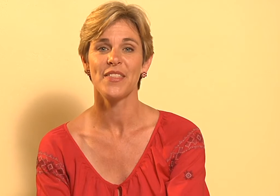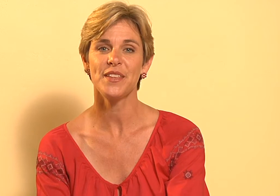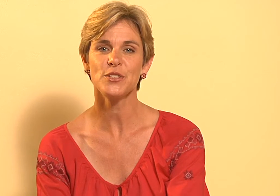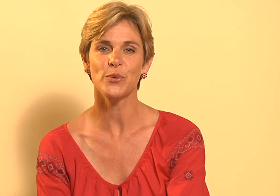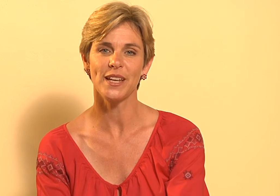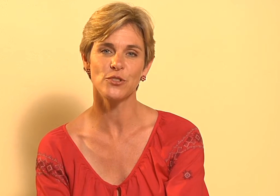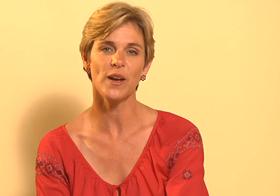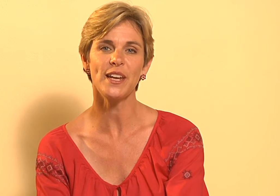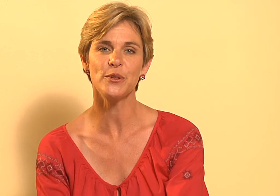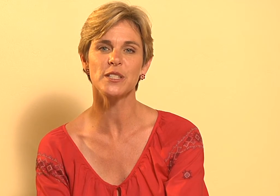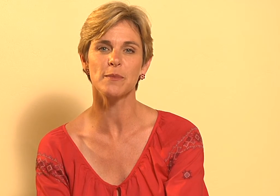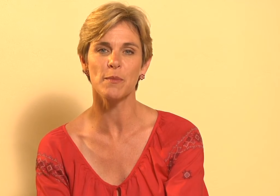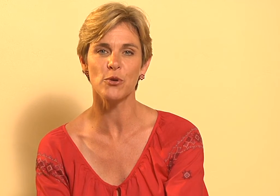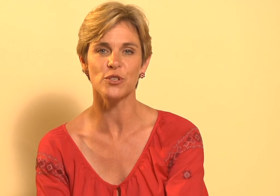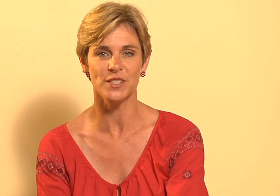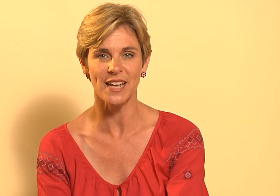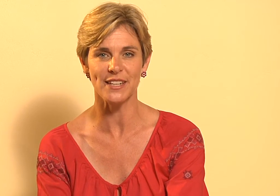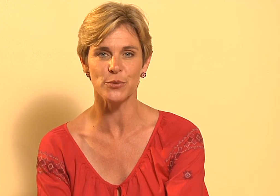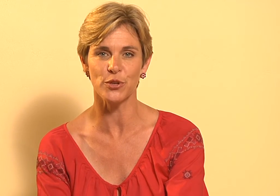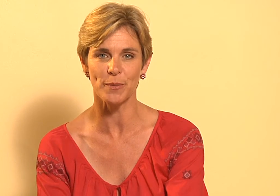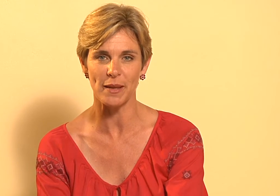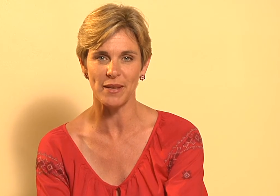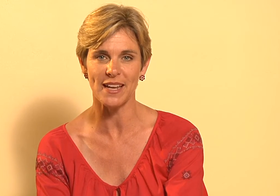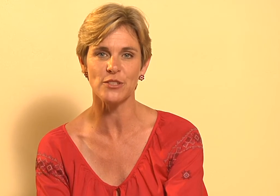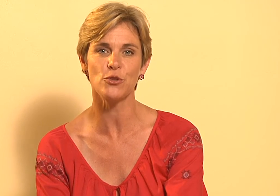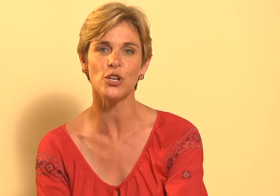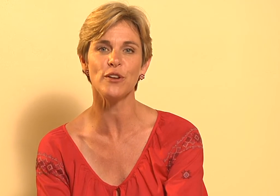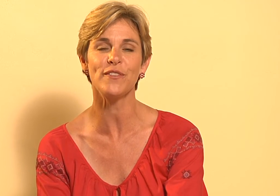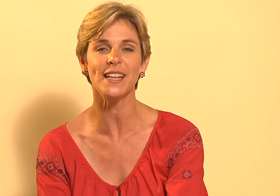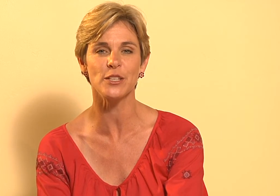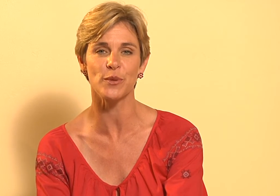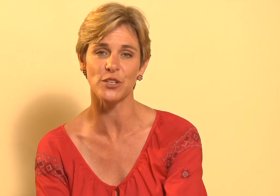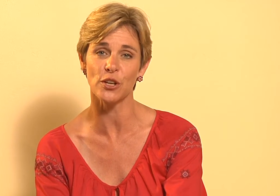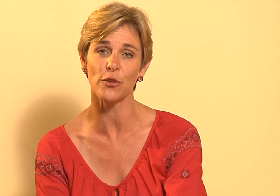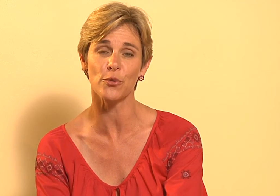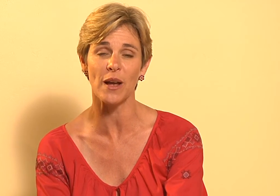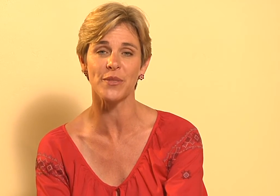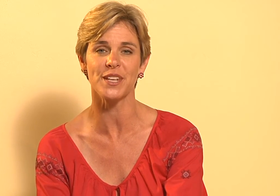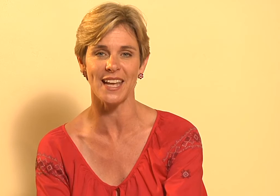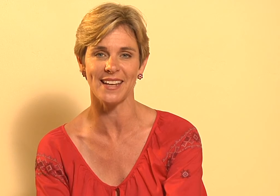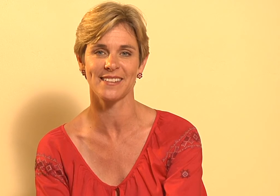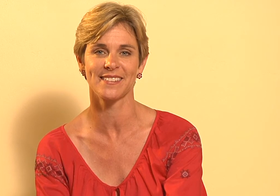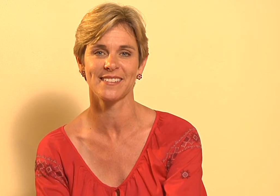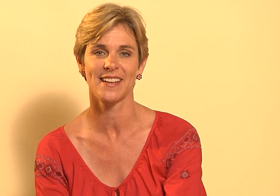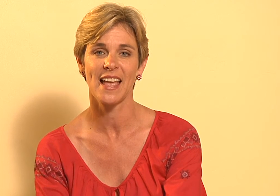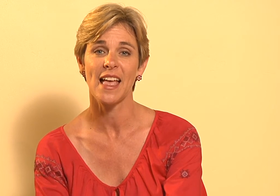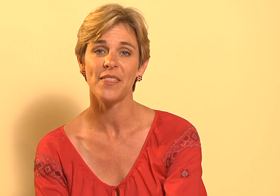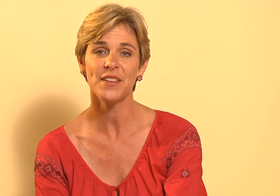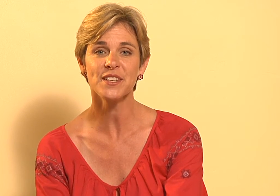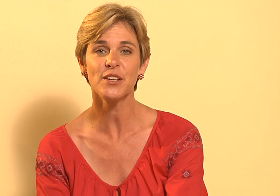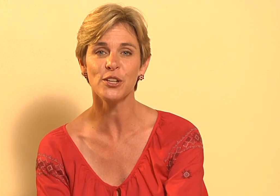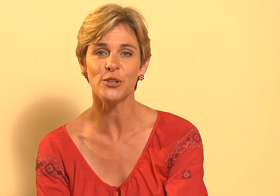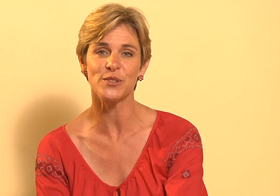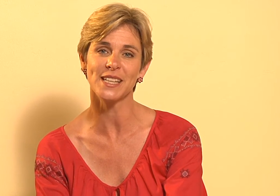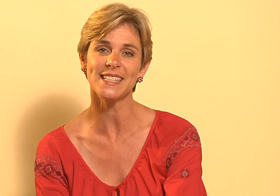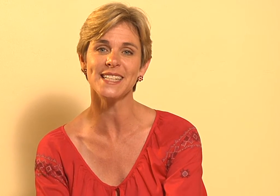This week, try to use some emotion signs with your baby as you share your feelings with each other throughout the day. This concludes